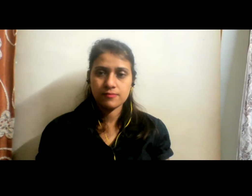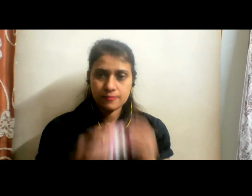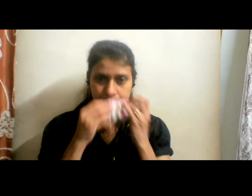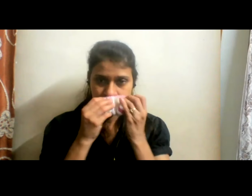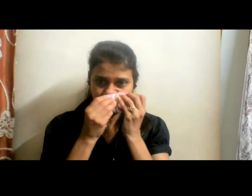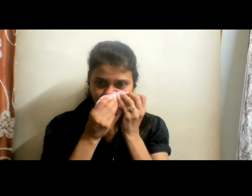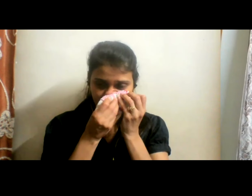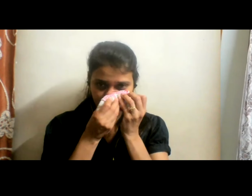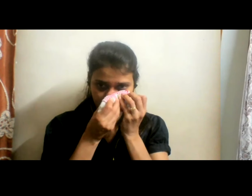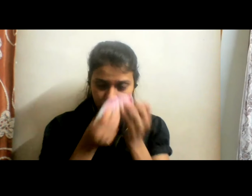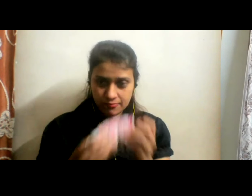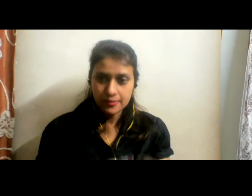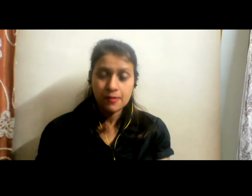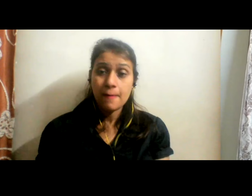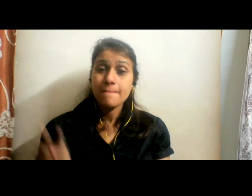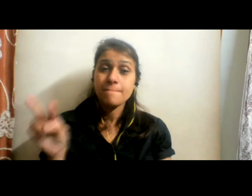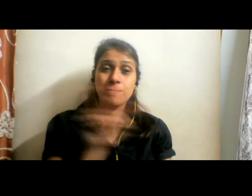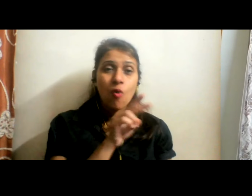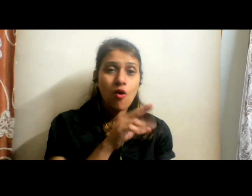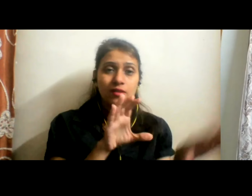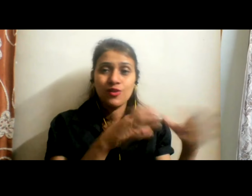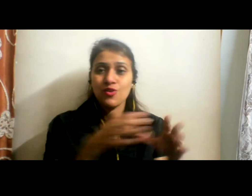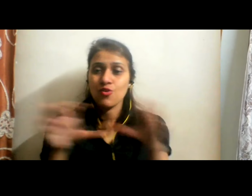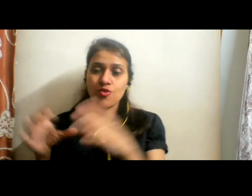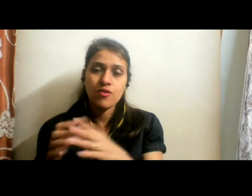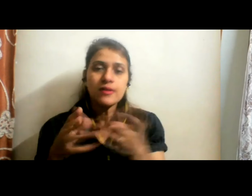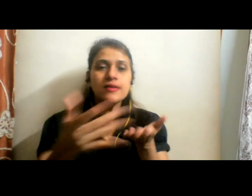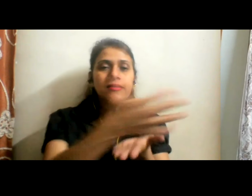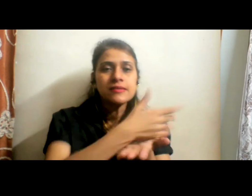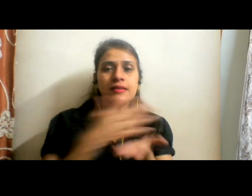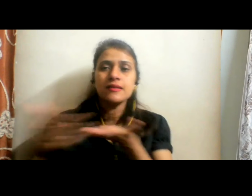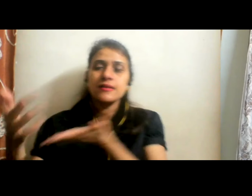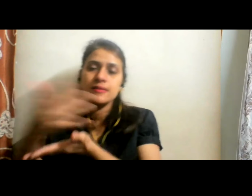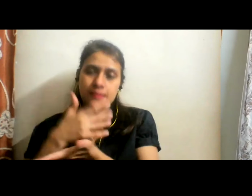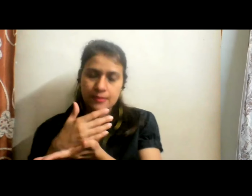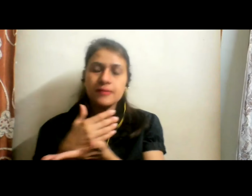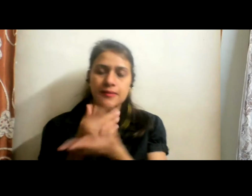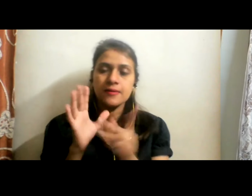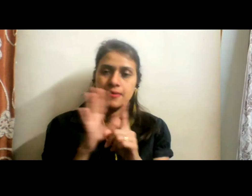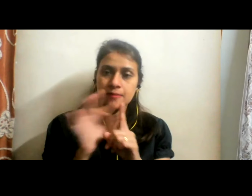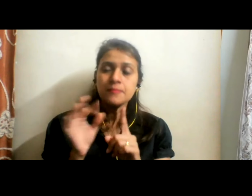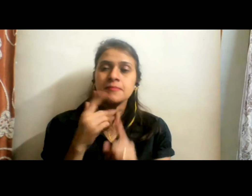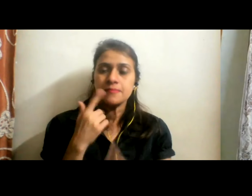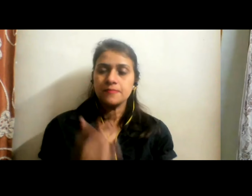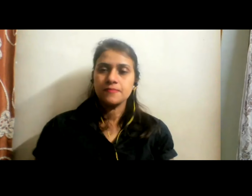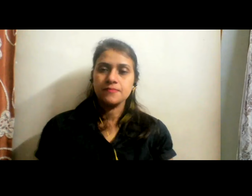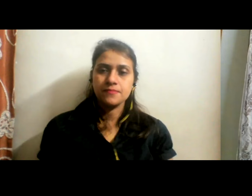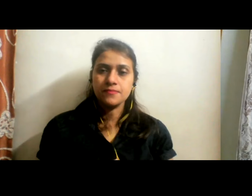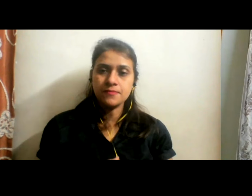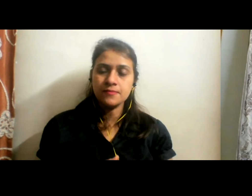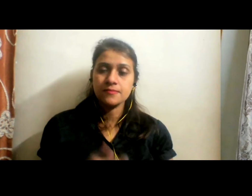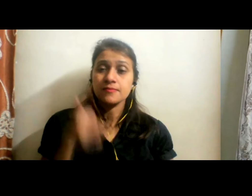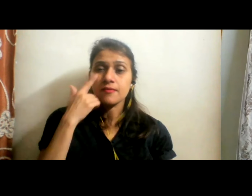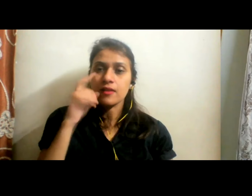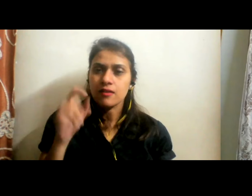variables from both the samples. And then as I said, there are tests and analytical